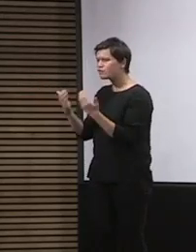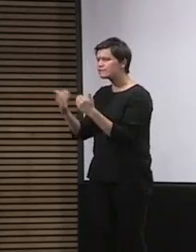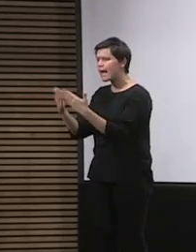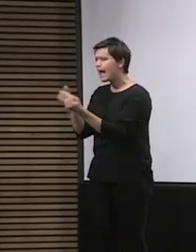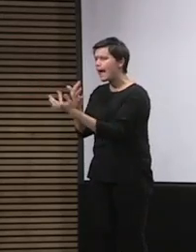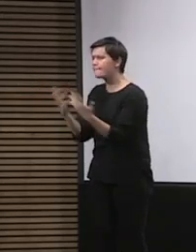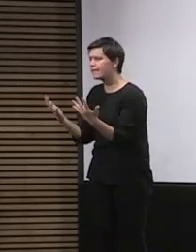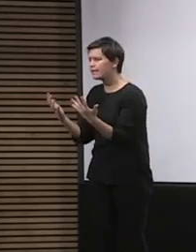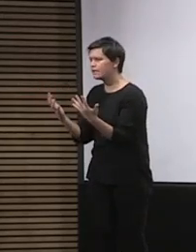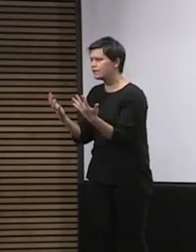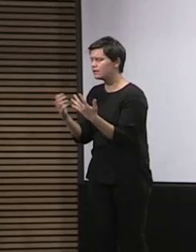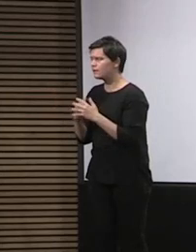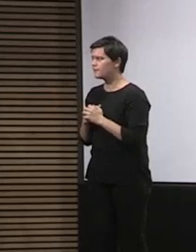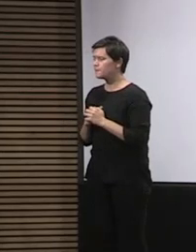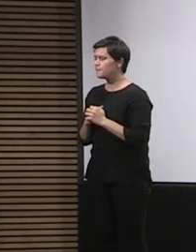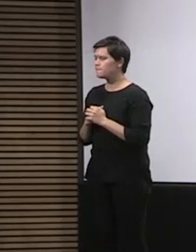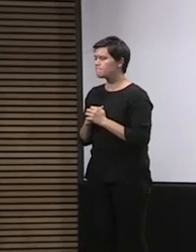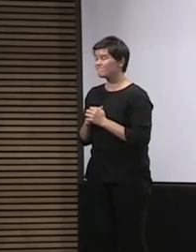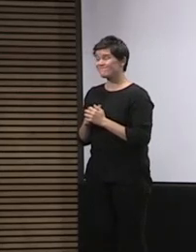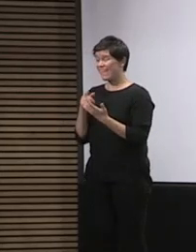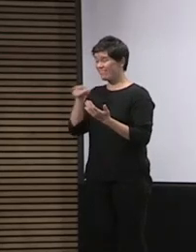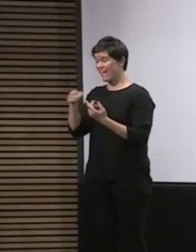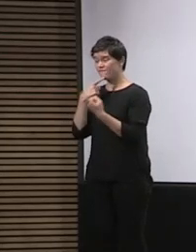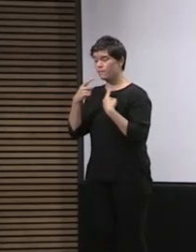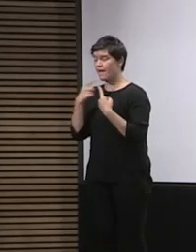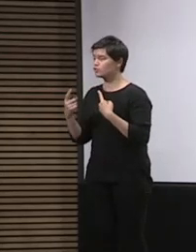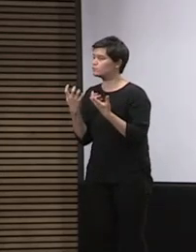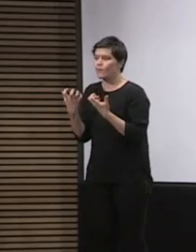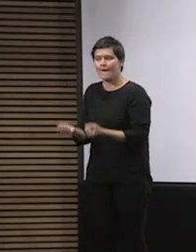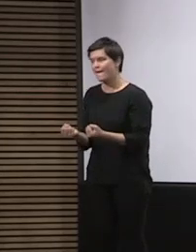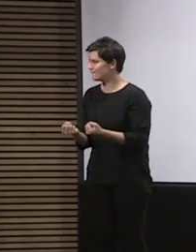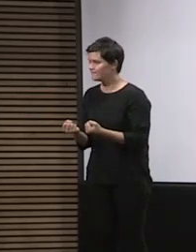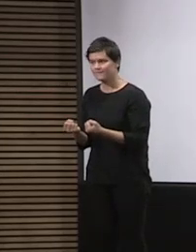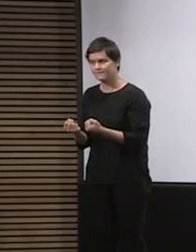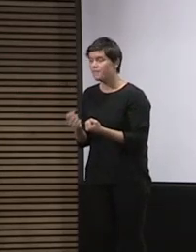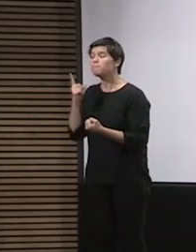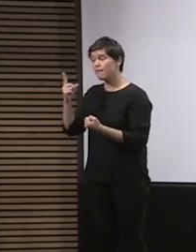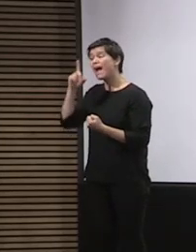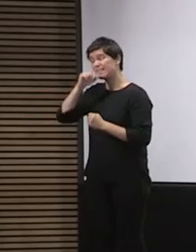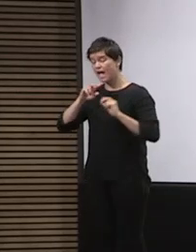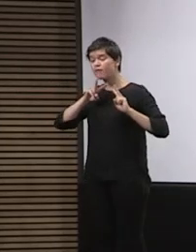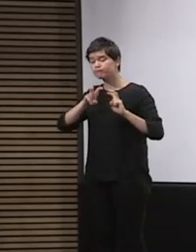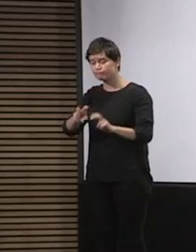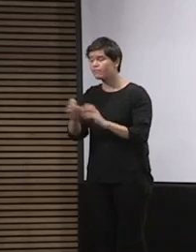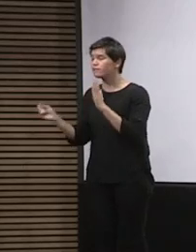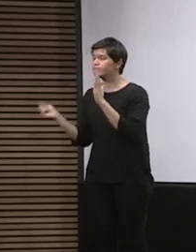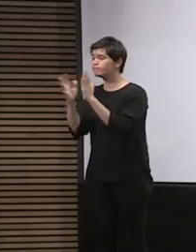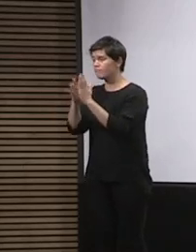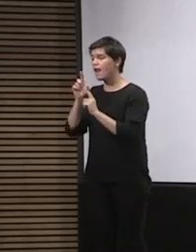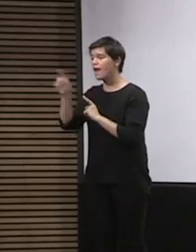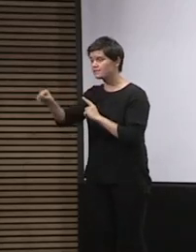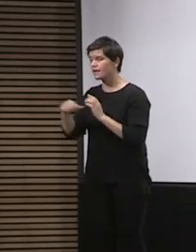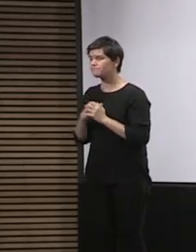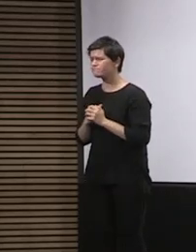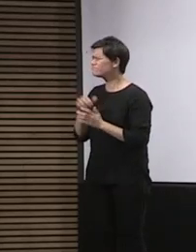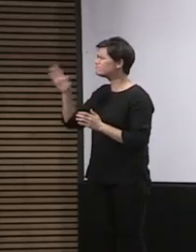were, say, 2-3 weeks ago? Again, I don't have that information, but that is information that we will be able to supply to you going forward. Some We